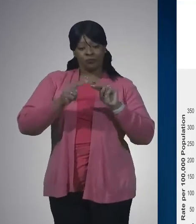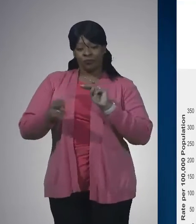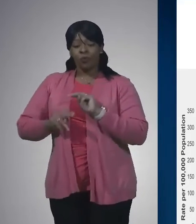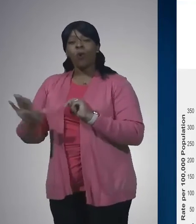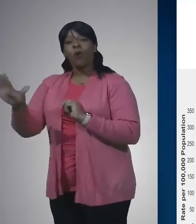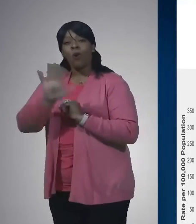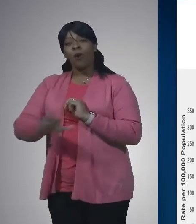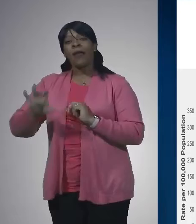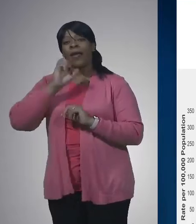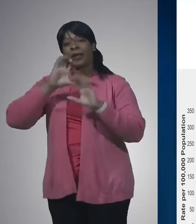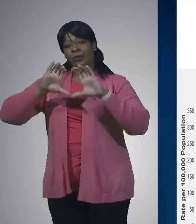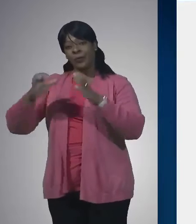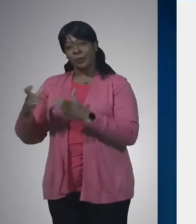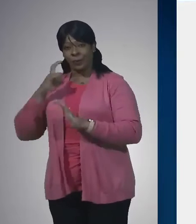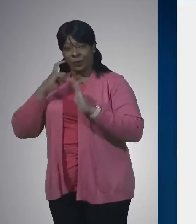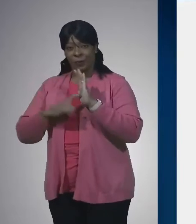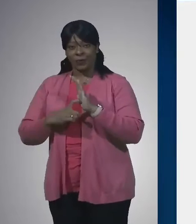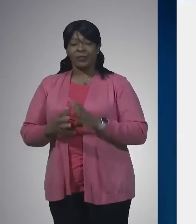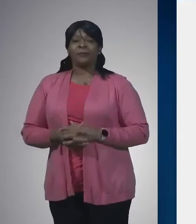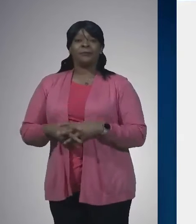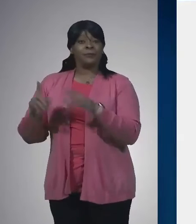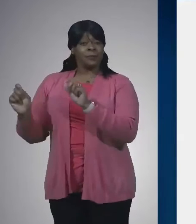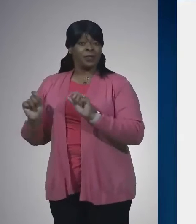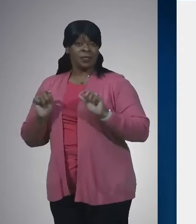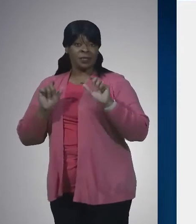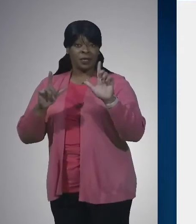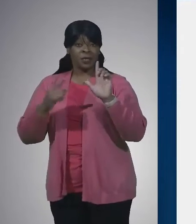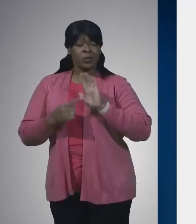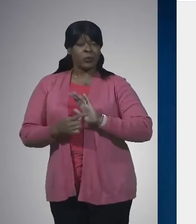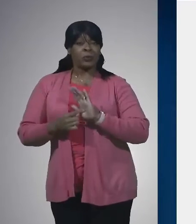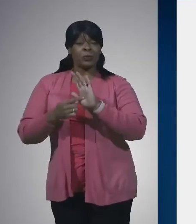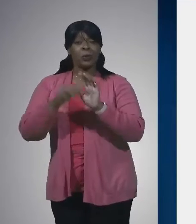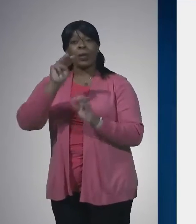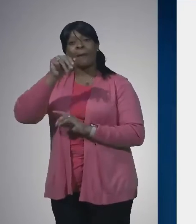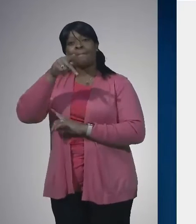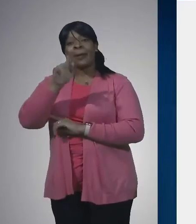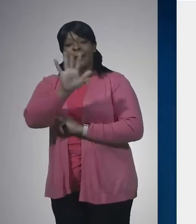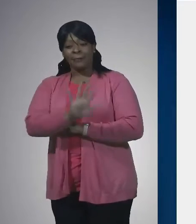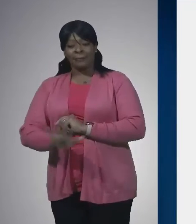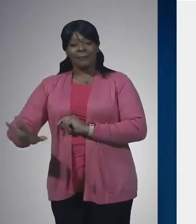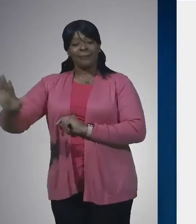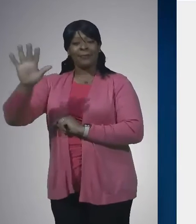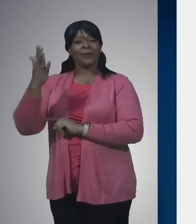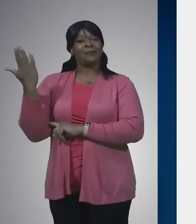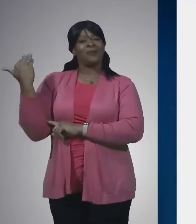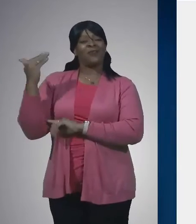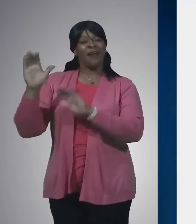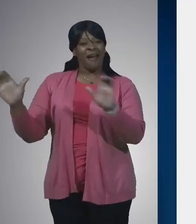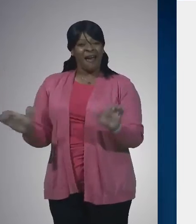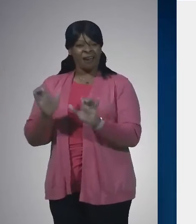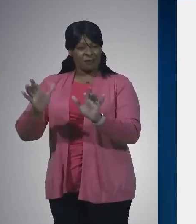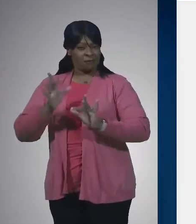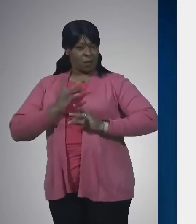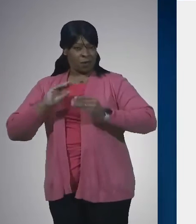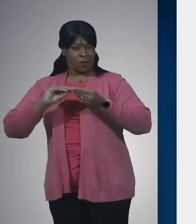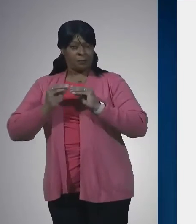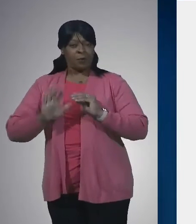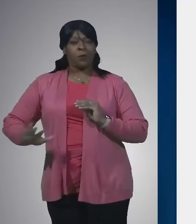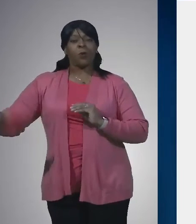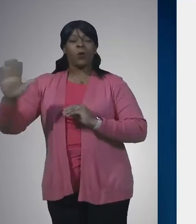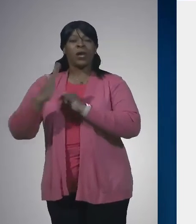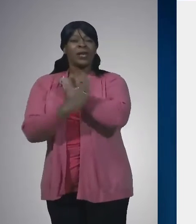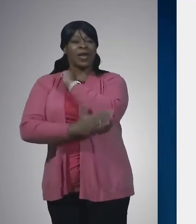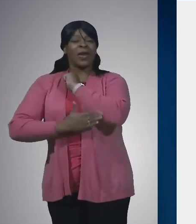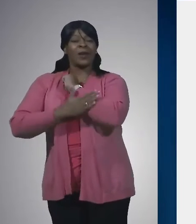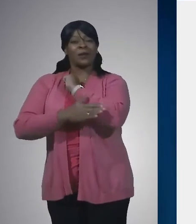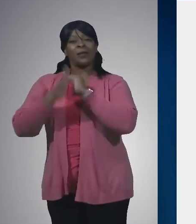see. Next slide. This is the map that I've shown before of active COVID cases in the county by zip